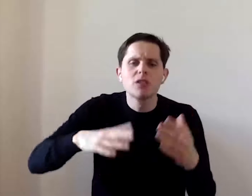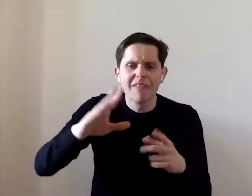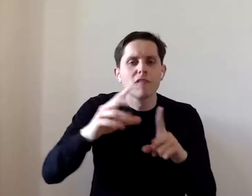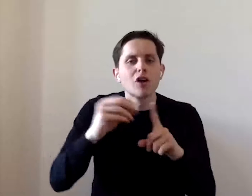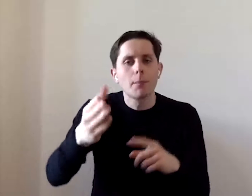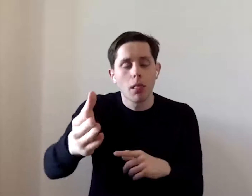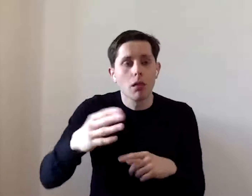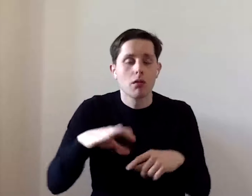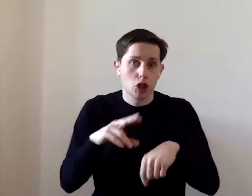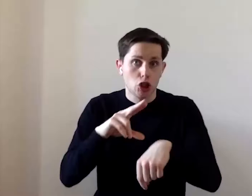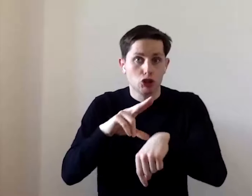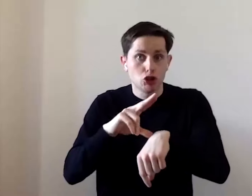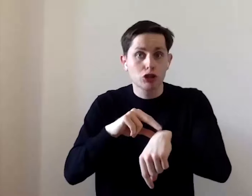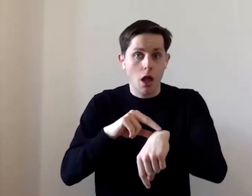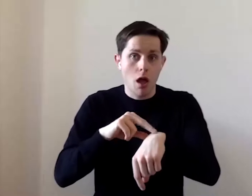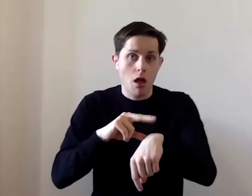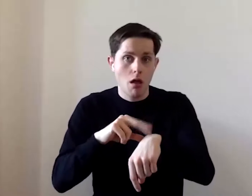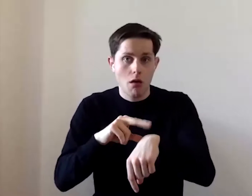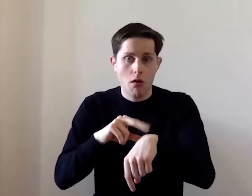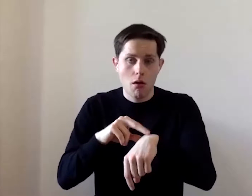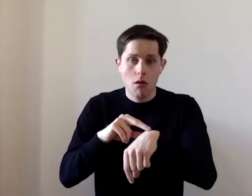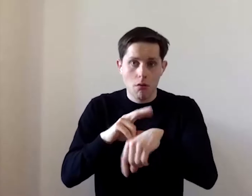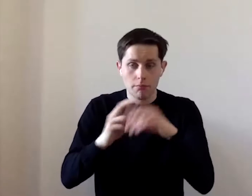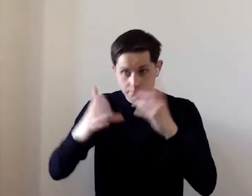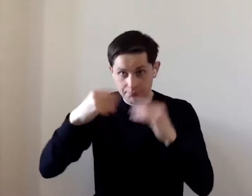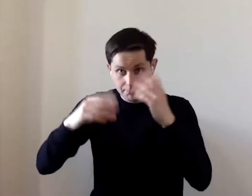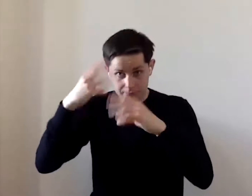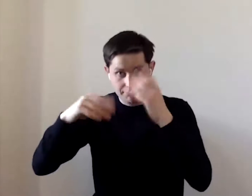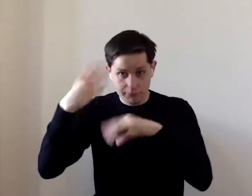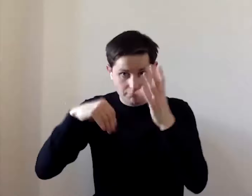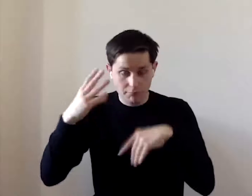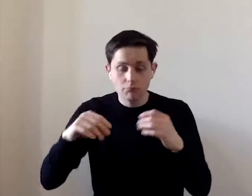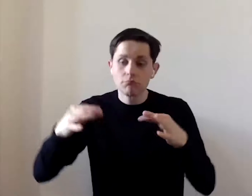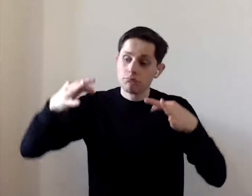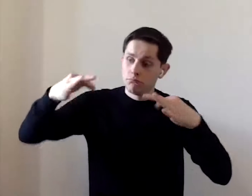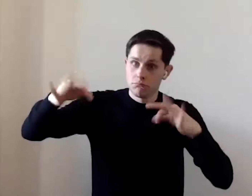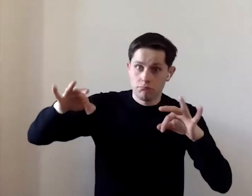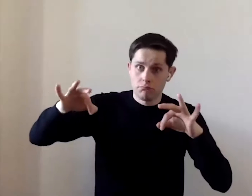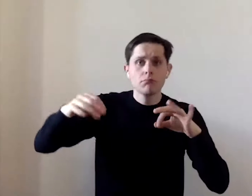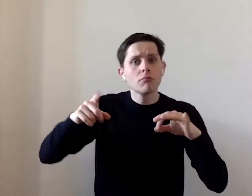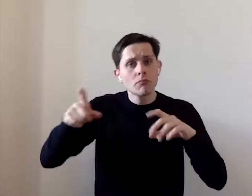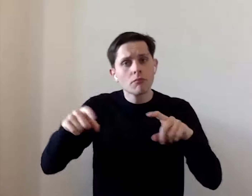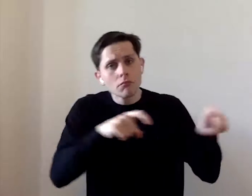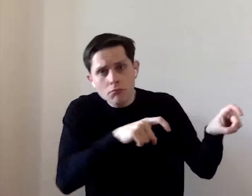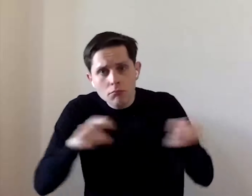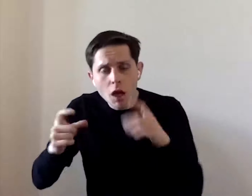that people get along the way. Like if you're a doctor, yes, you become a doctor, but